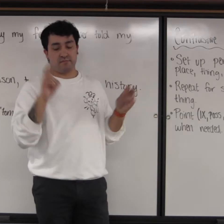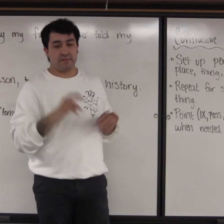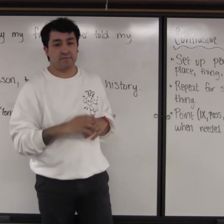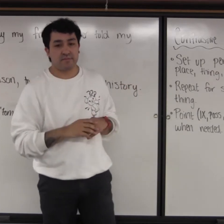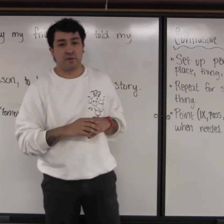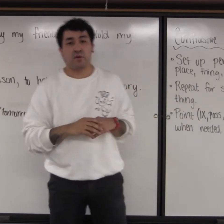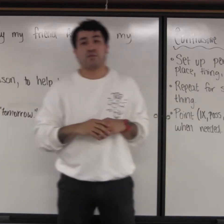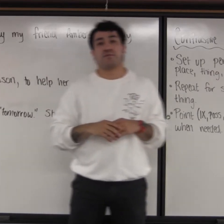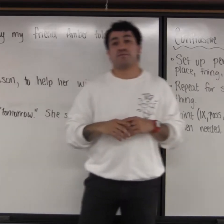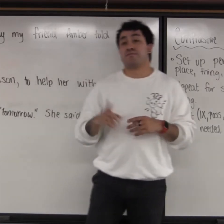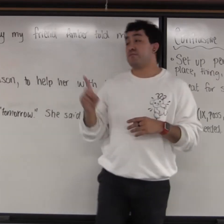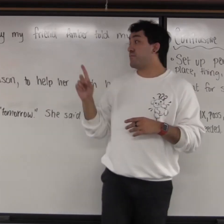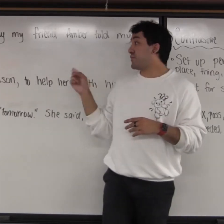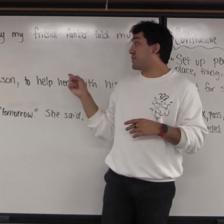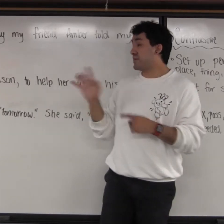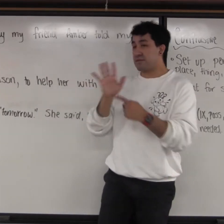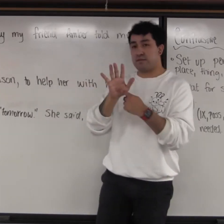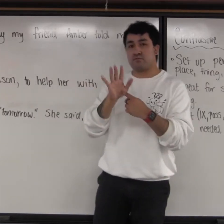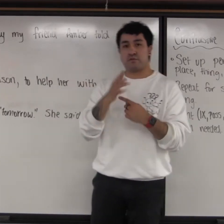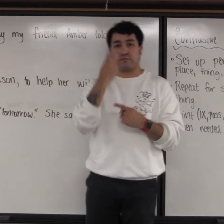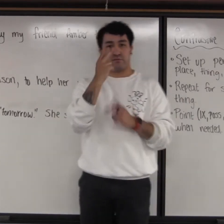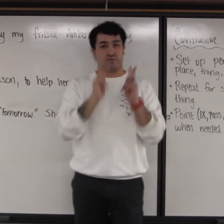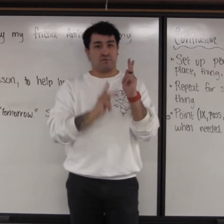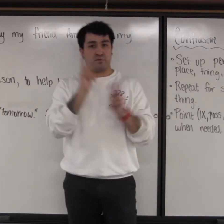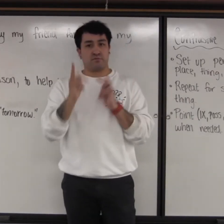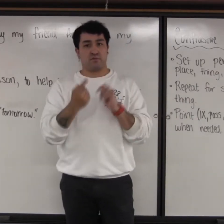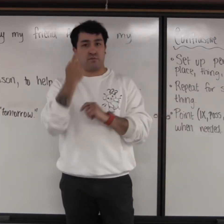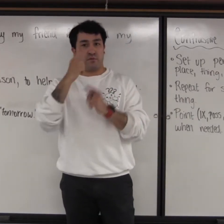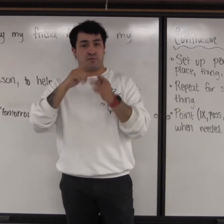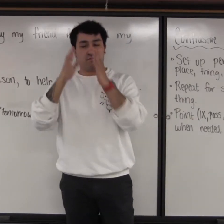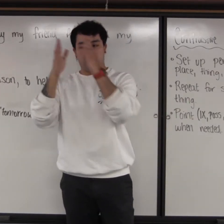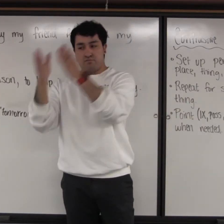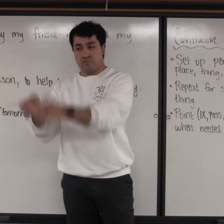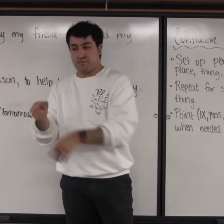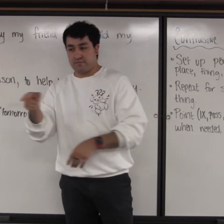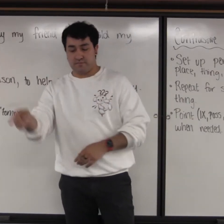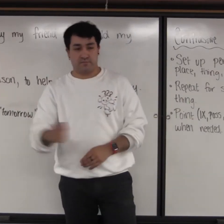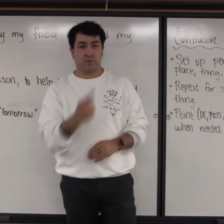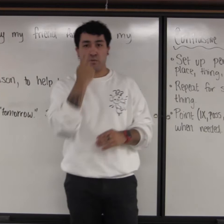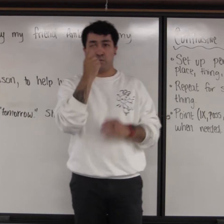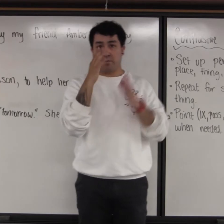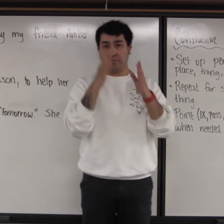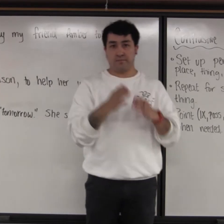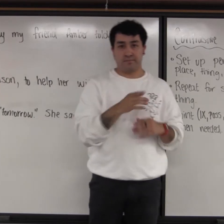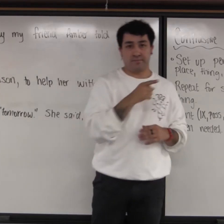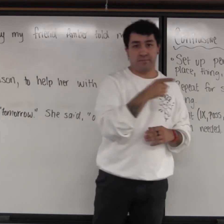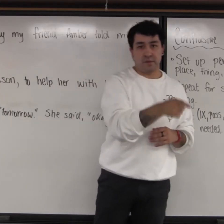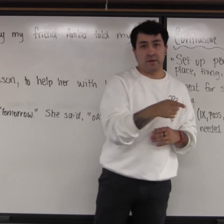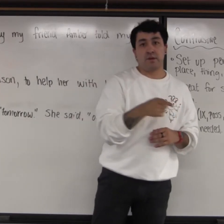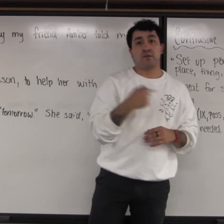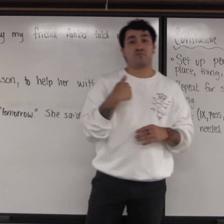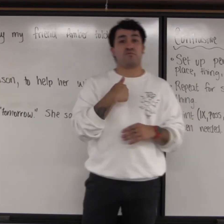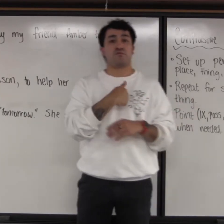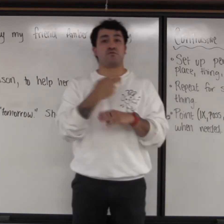And we wouldn't really, role shift and say, he said. And so this is typically for two people, and I can just go ahead